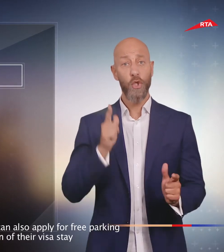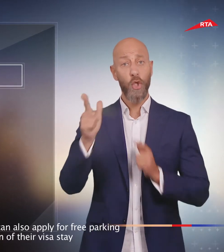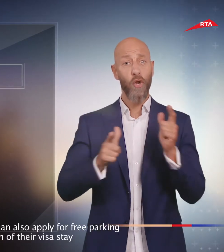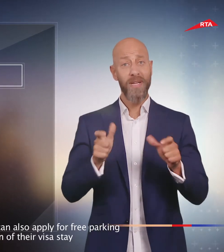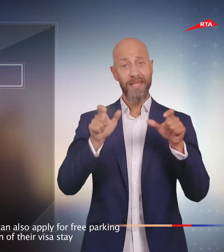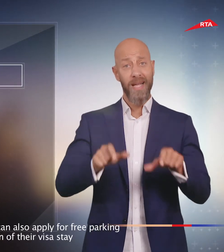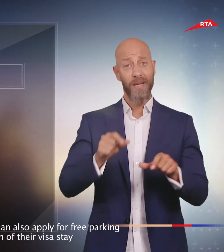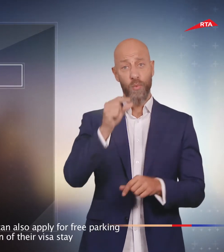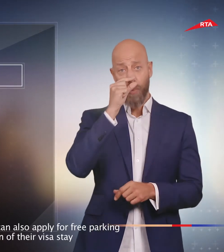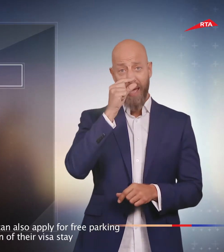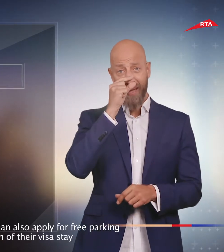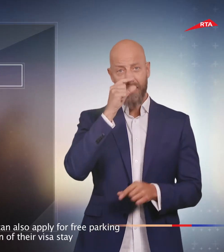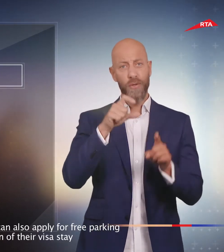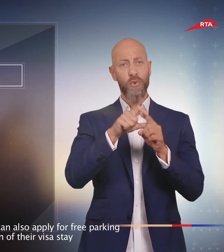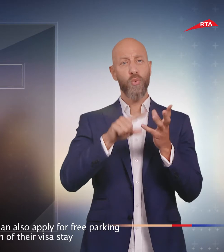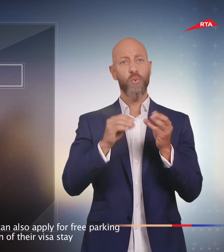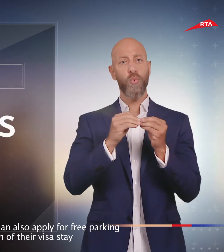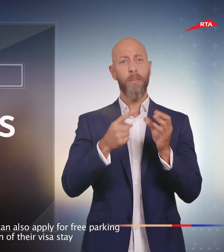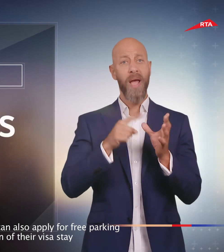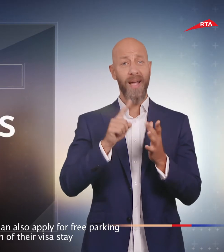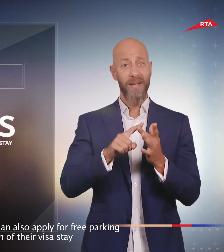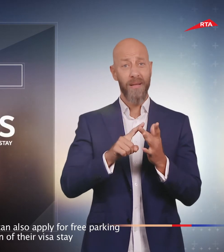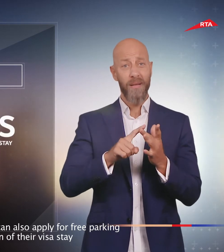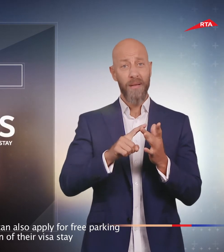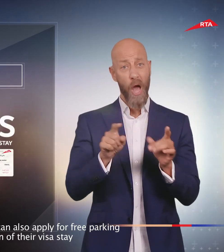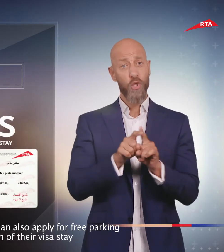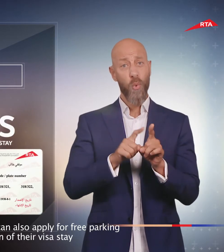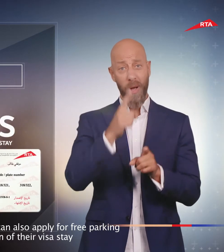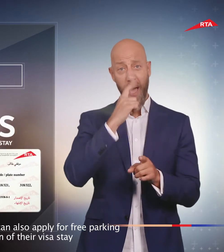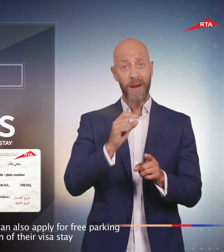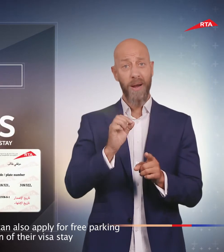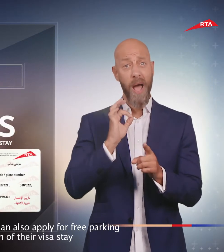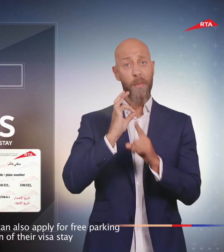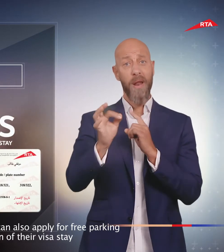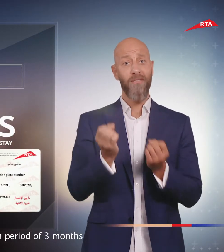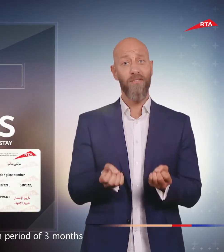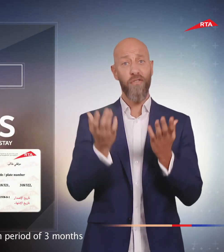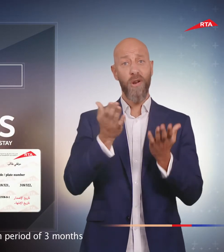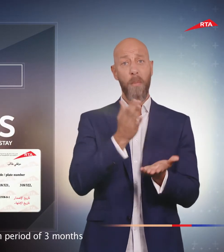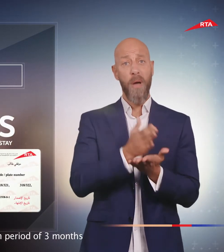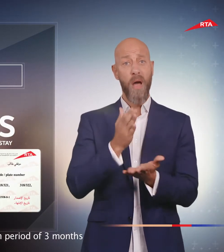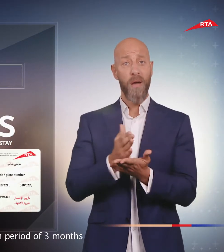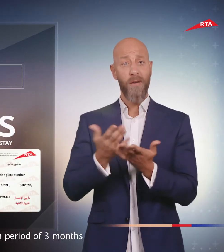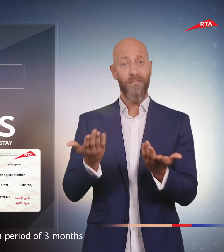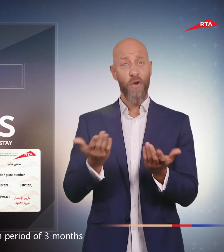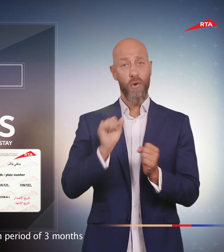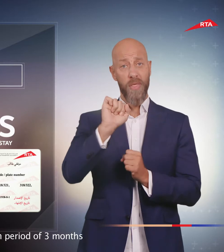Tourists staying in Dubai can also apply for free parking for the duration of their visa stay or up to a maximum period of